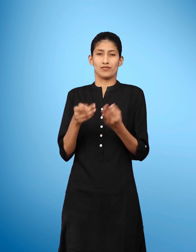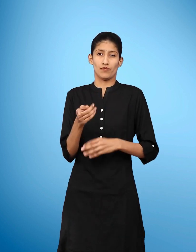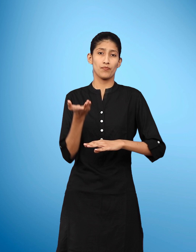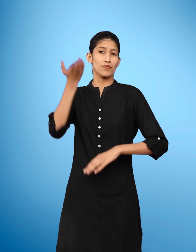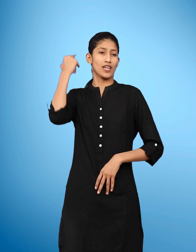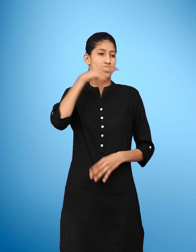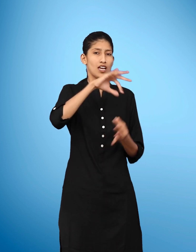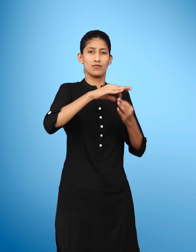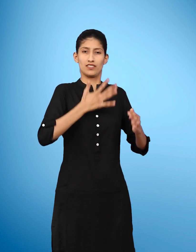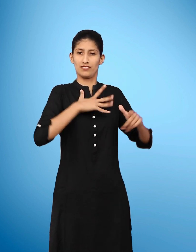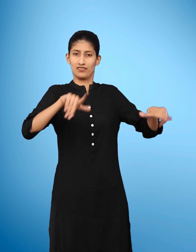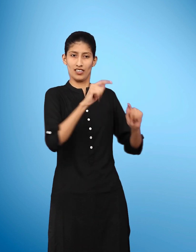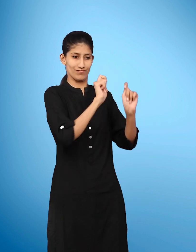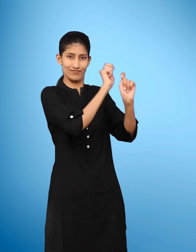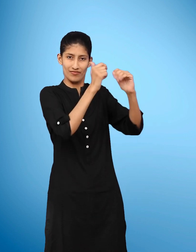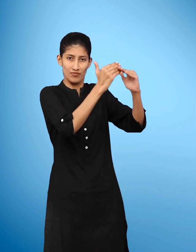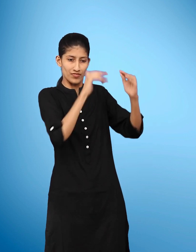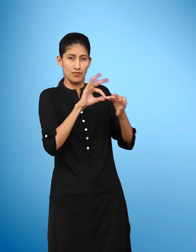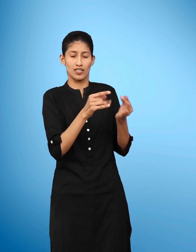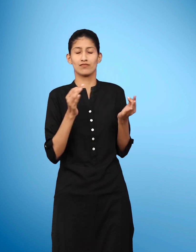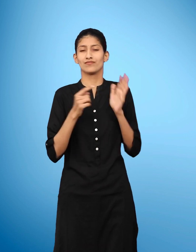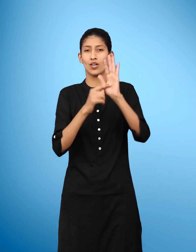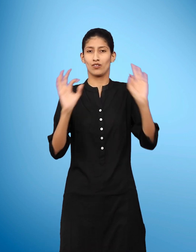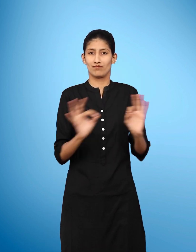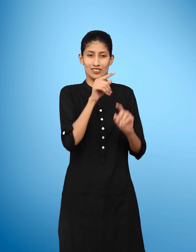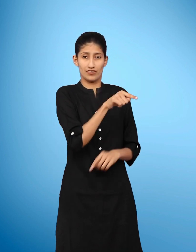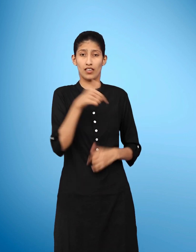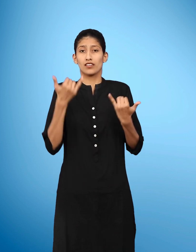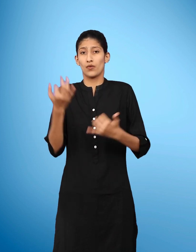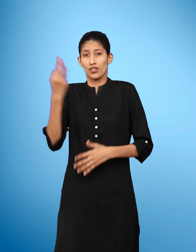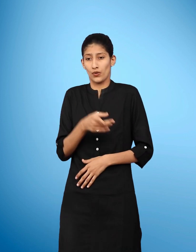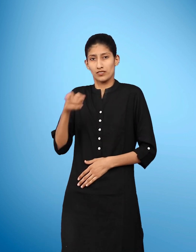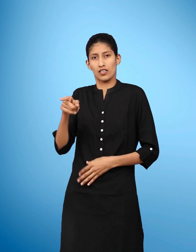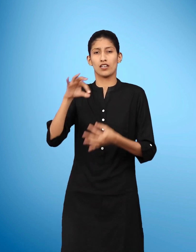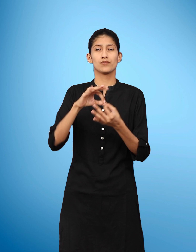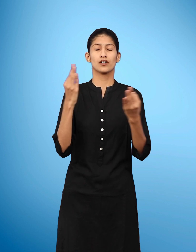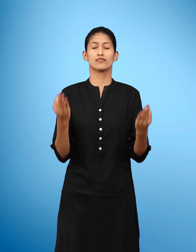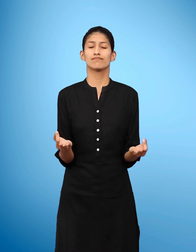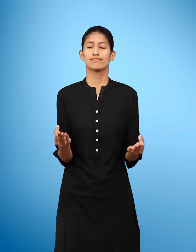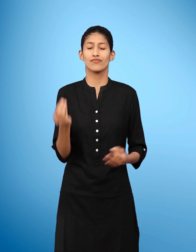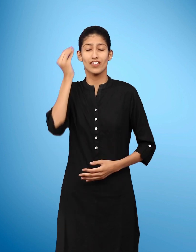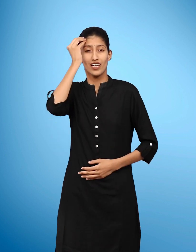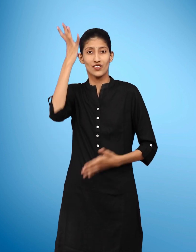change was a belief of bodhisattva. These were supposed to be persons who had